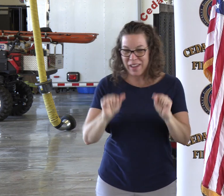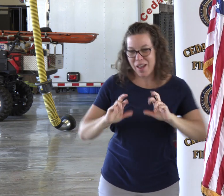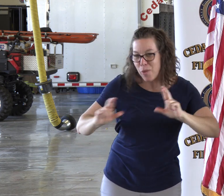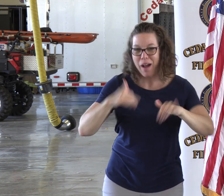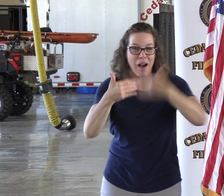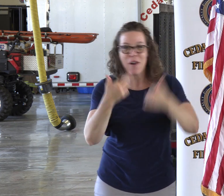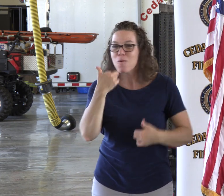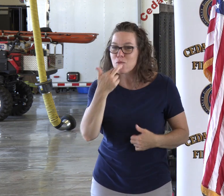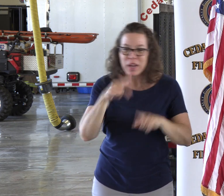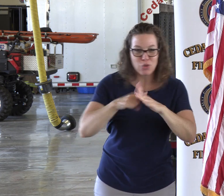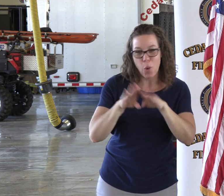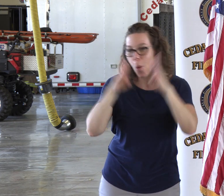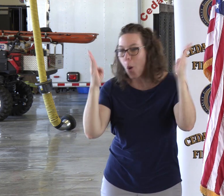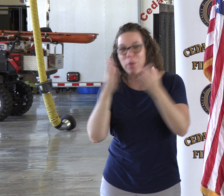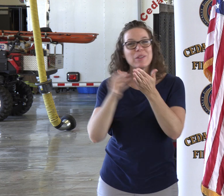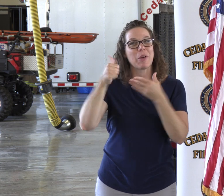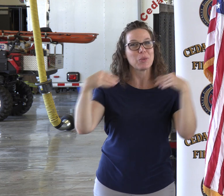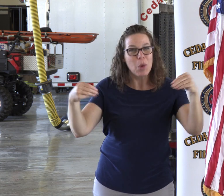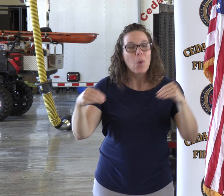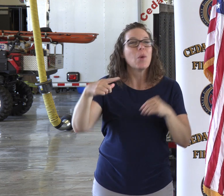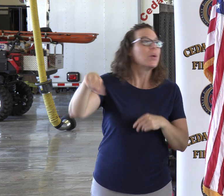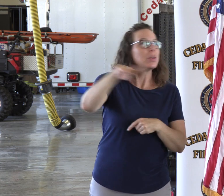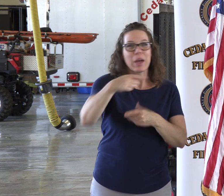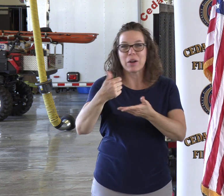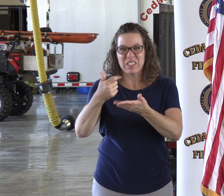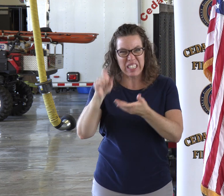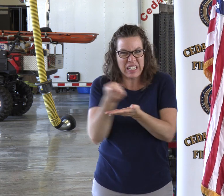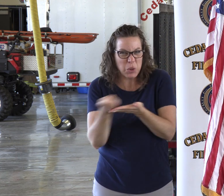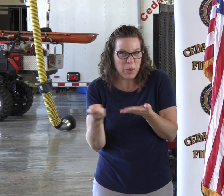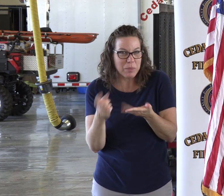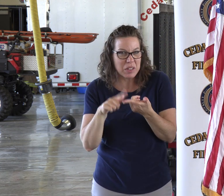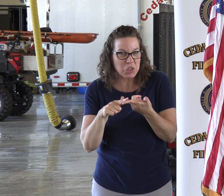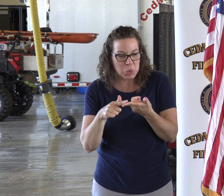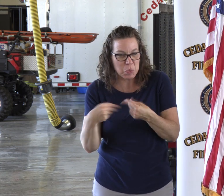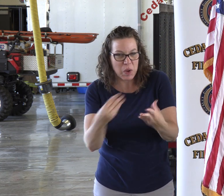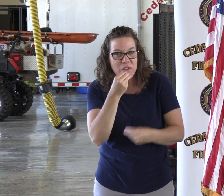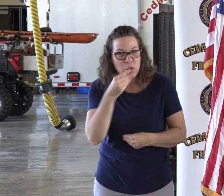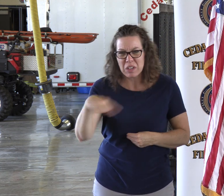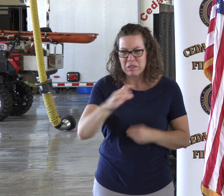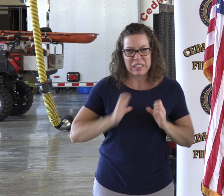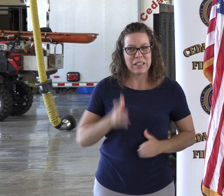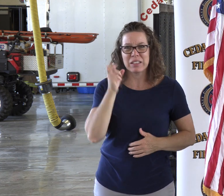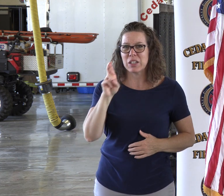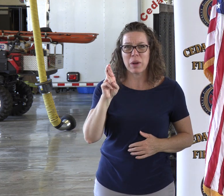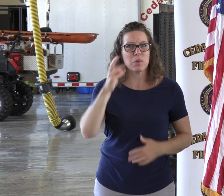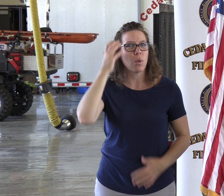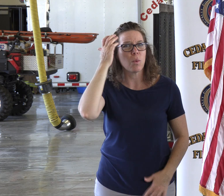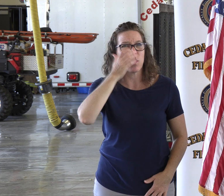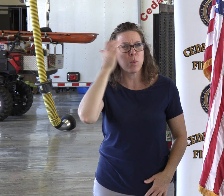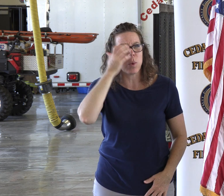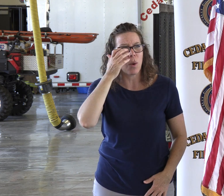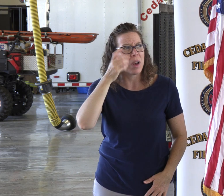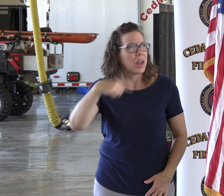some of the restaurants started opening up, some of the other stores that we needed supplies and stuff from. The citizens of Cedar Rapids is